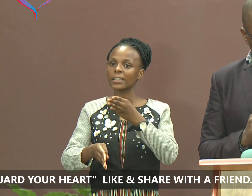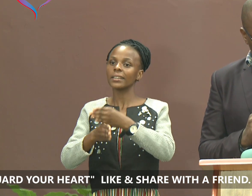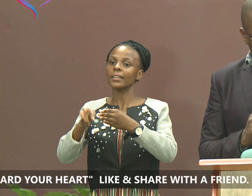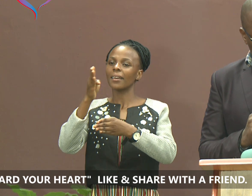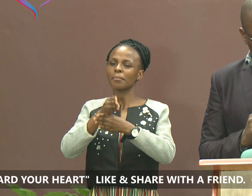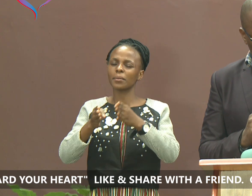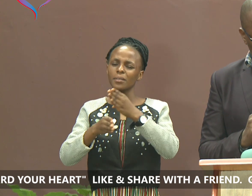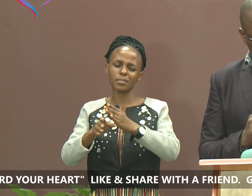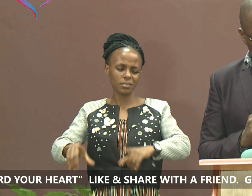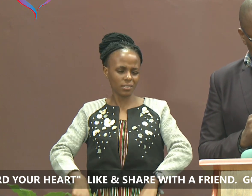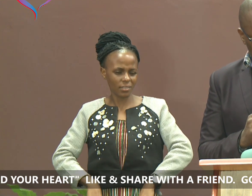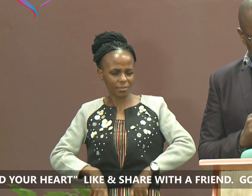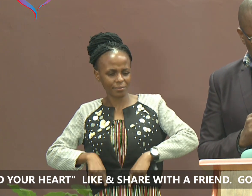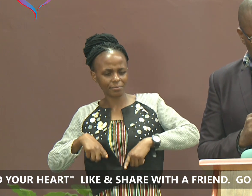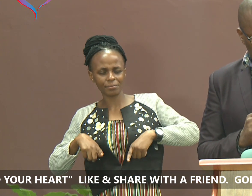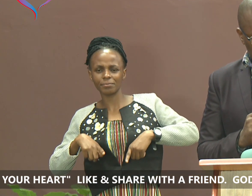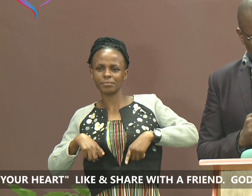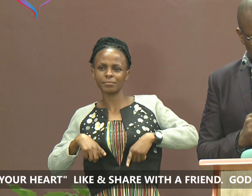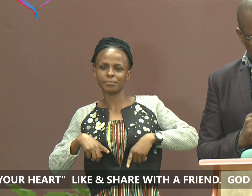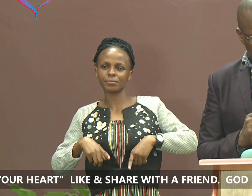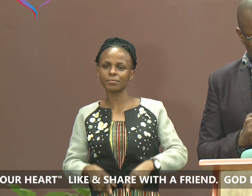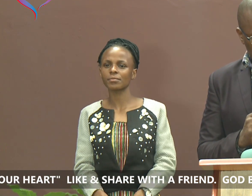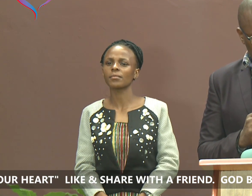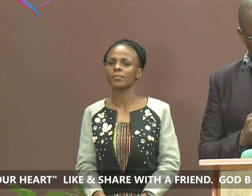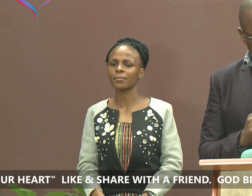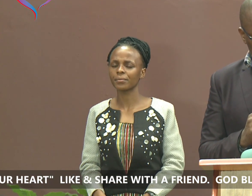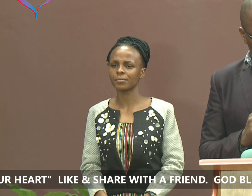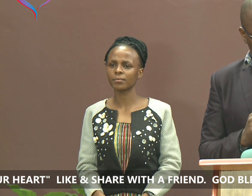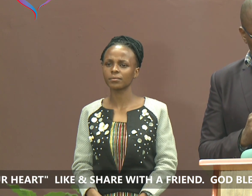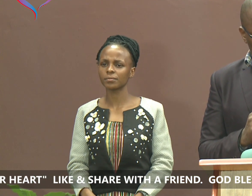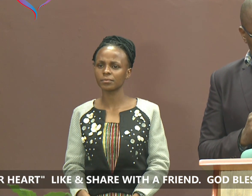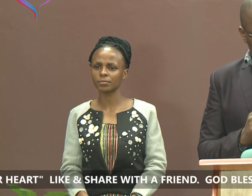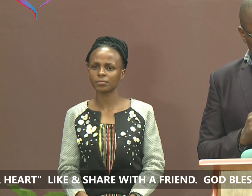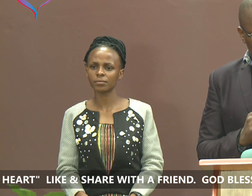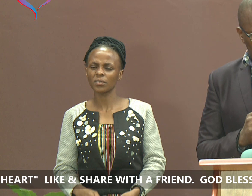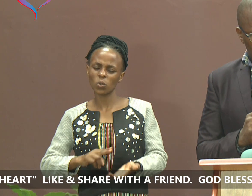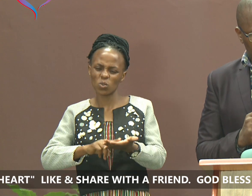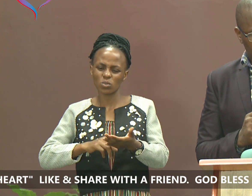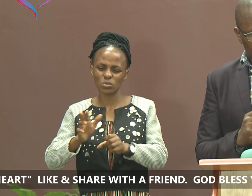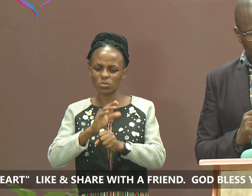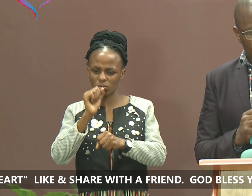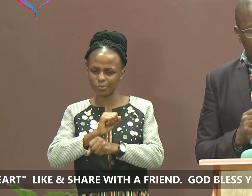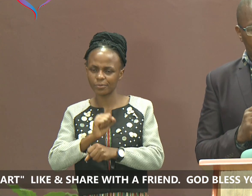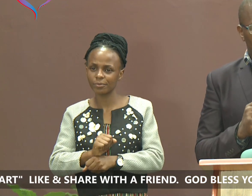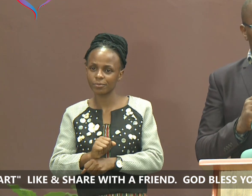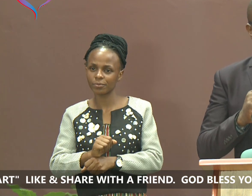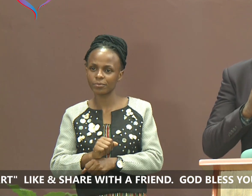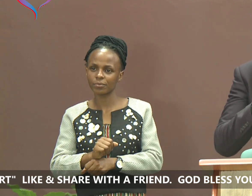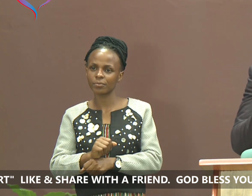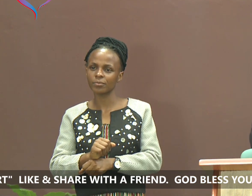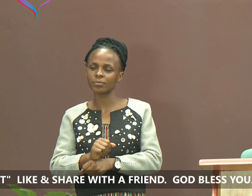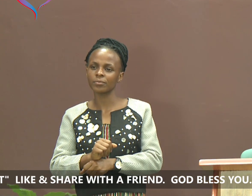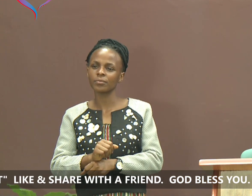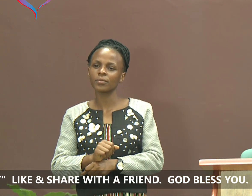use WhatsApp and Facebook all the time for long hours, but when he's doing constructive things there. Ng'ali mu